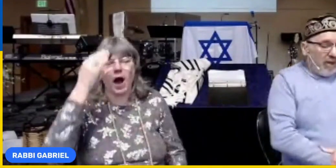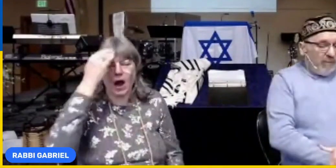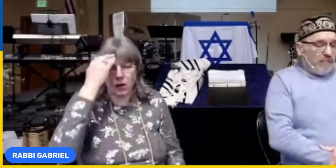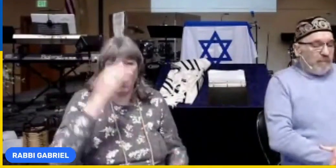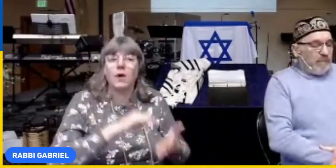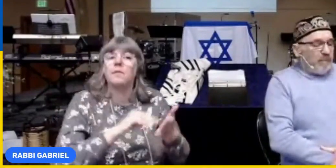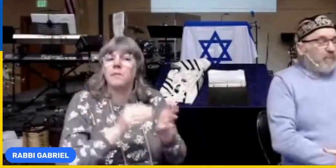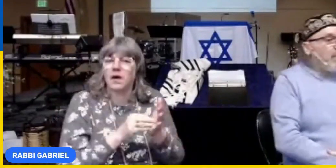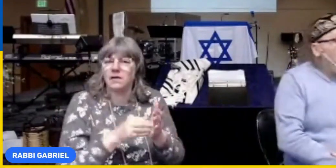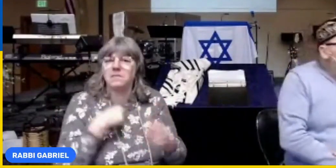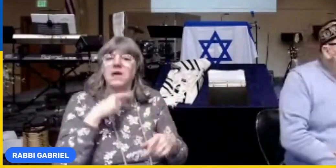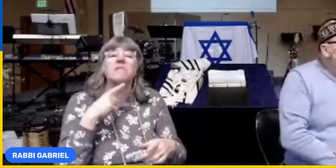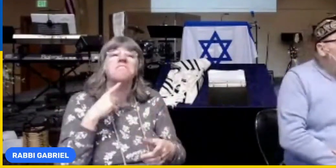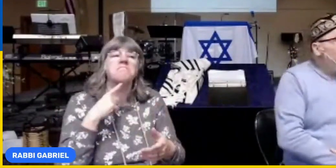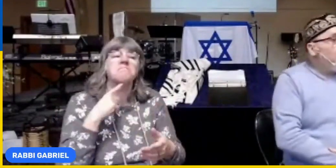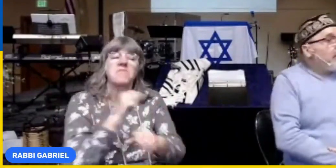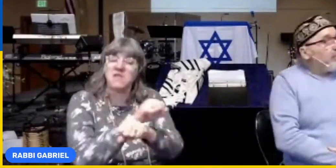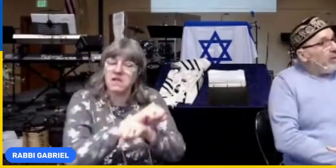means to be free."